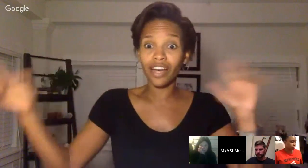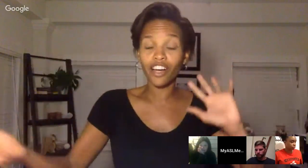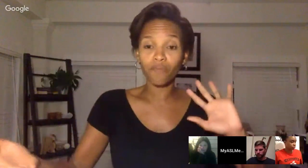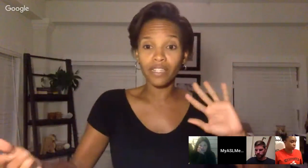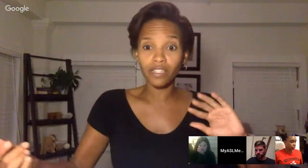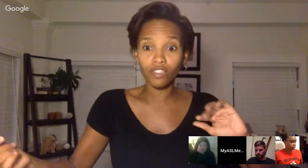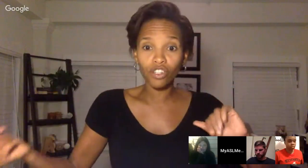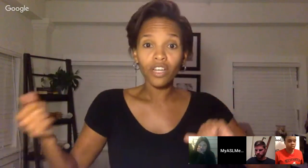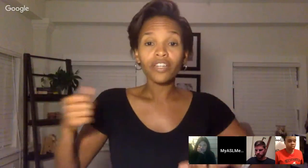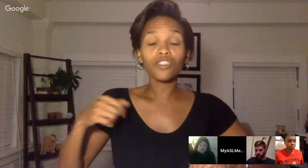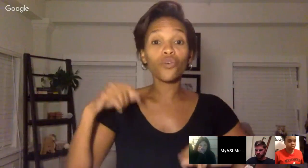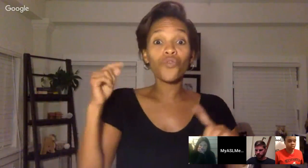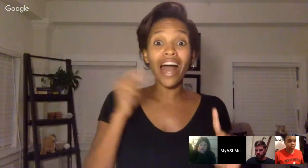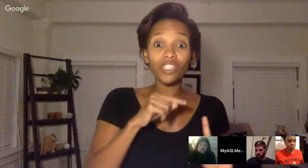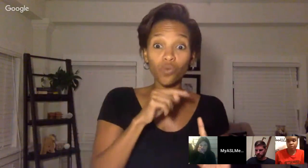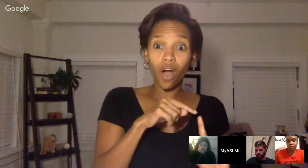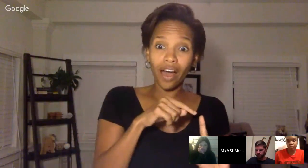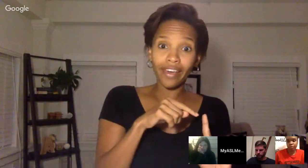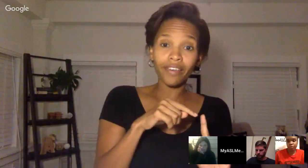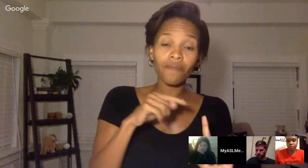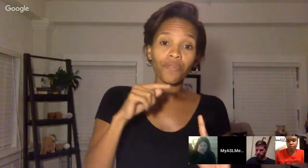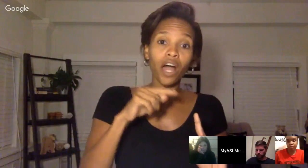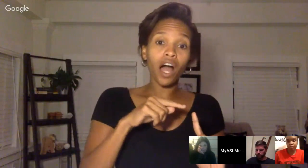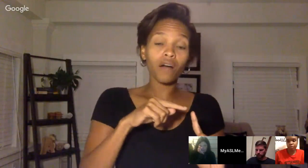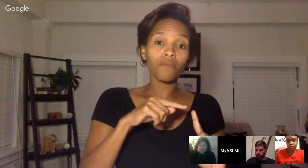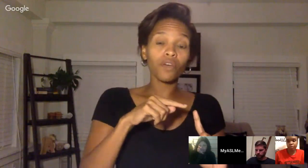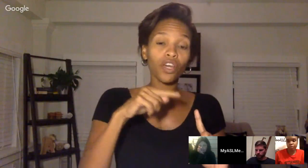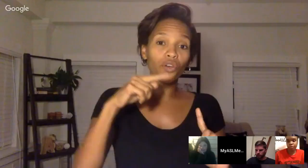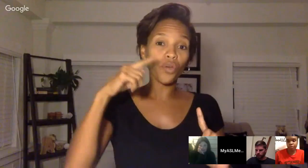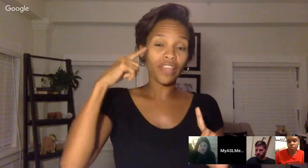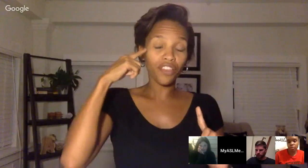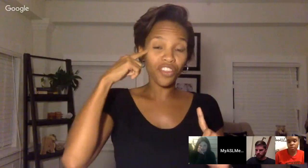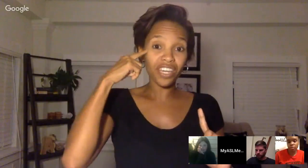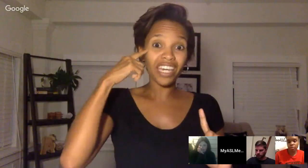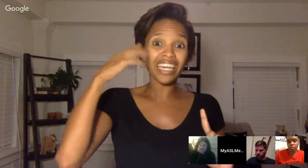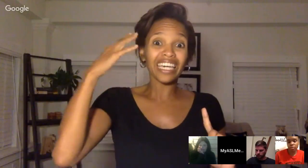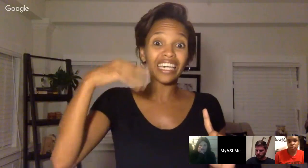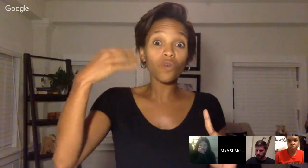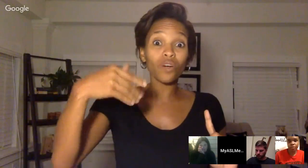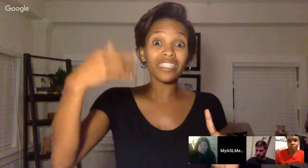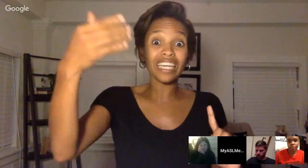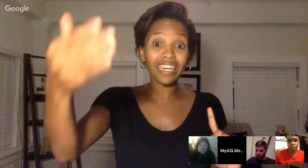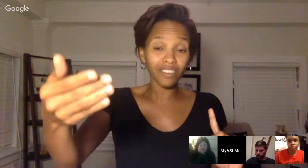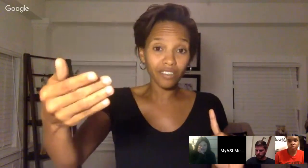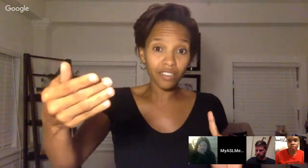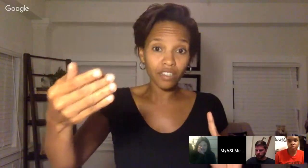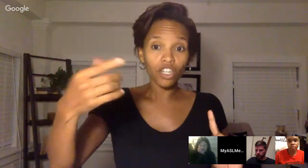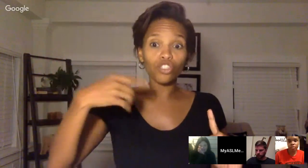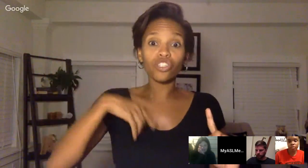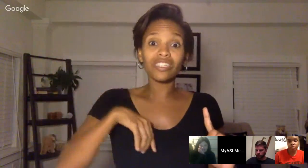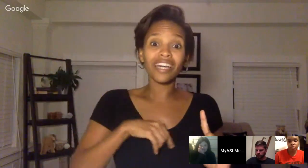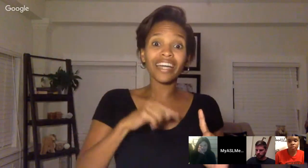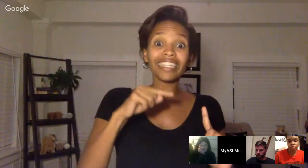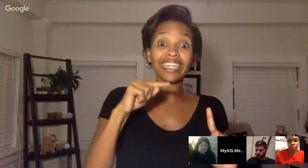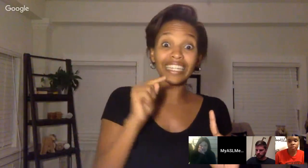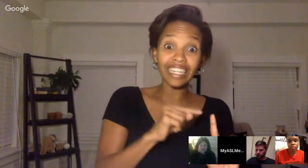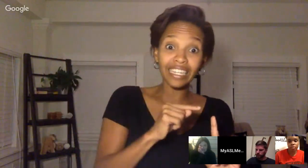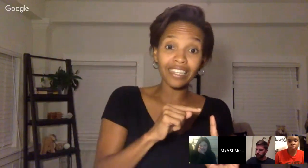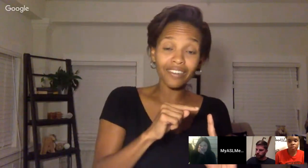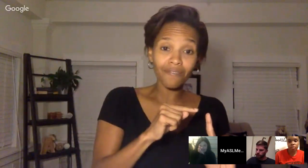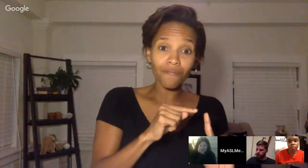skew the entire message. And so that's why in thinking he was killed, she